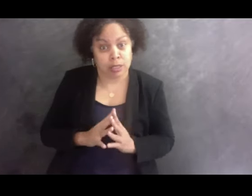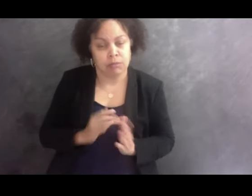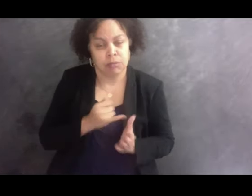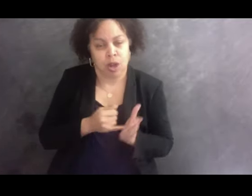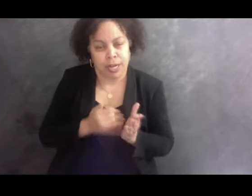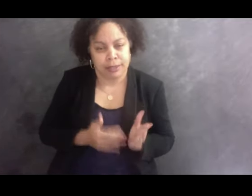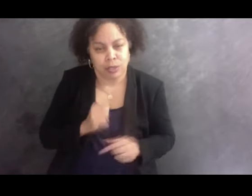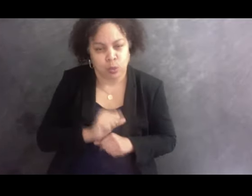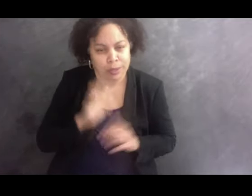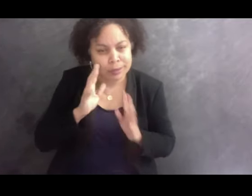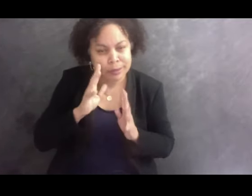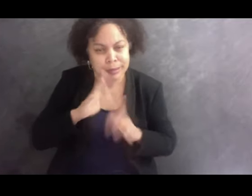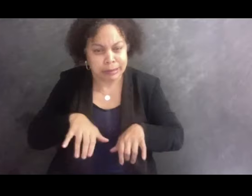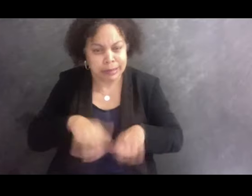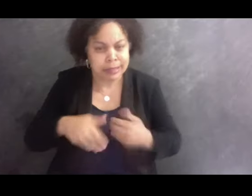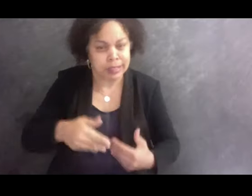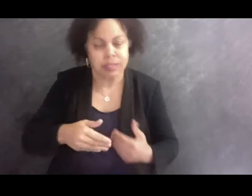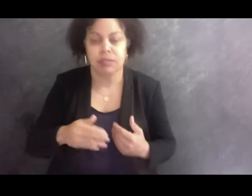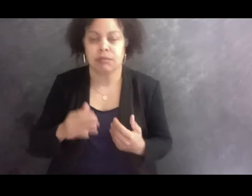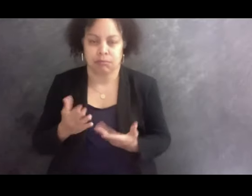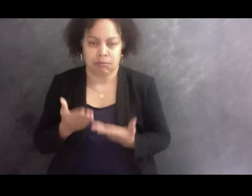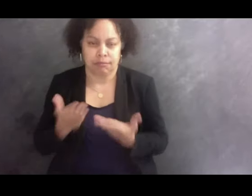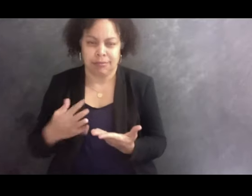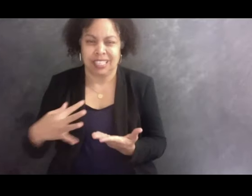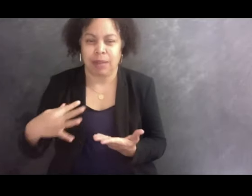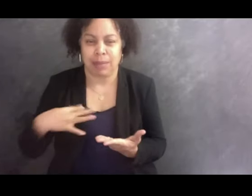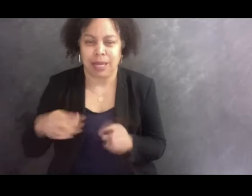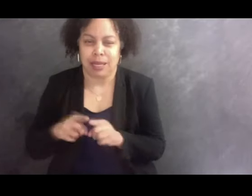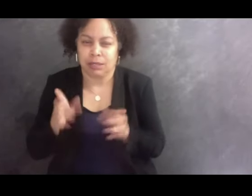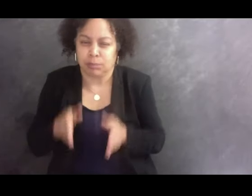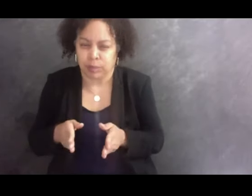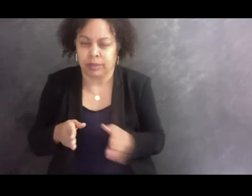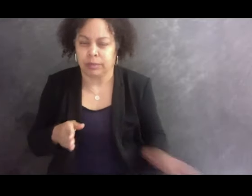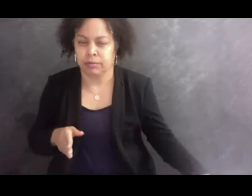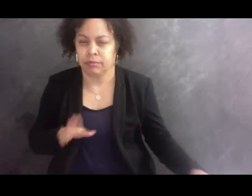recommend, you should apply as an individual artist.